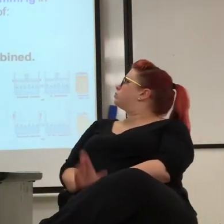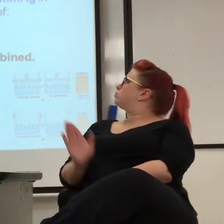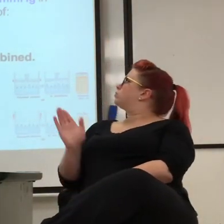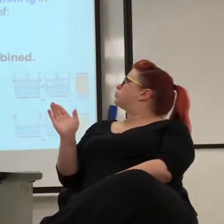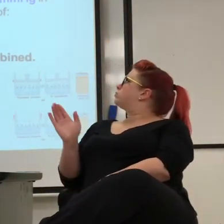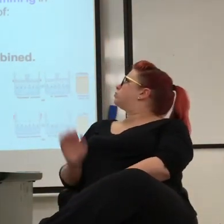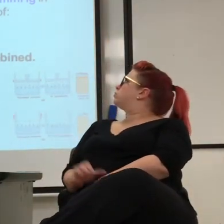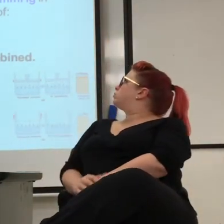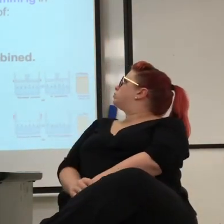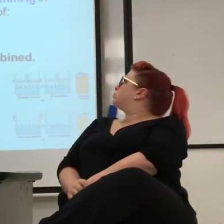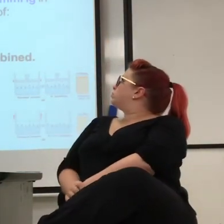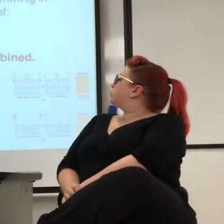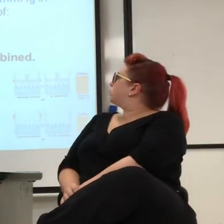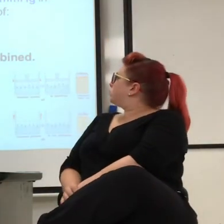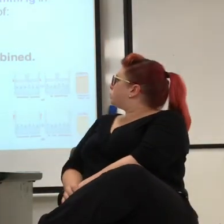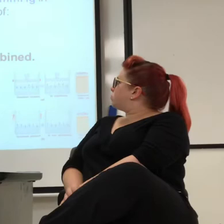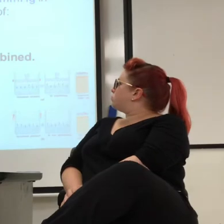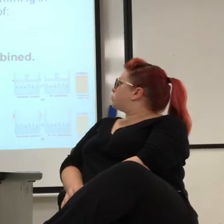In the liquid phase, such as blood,